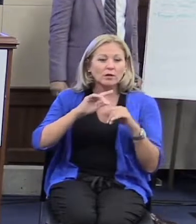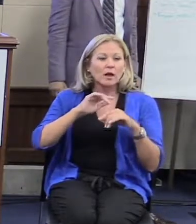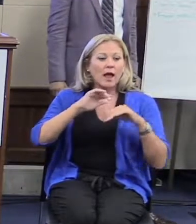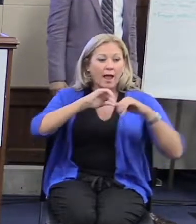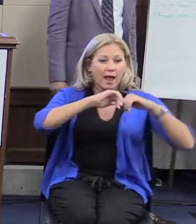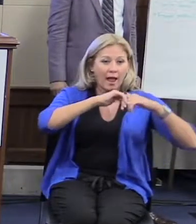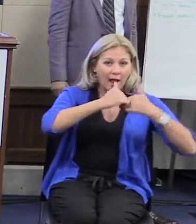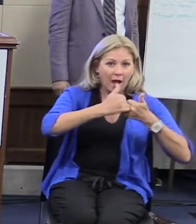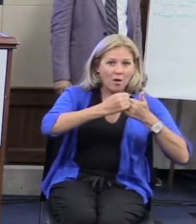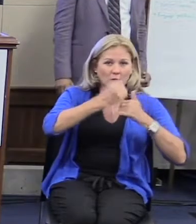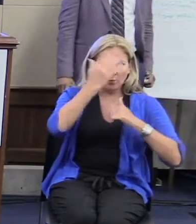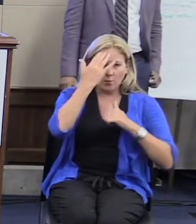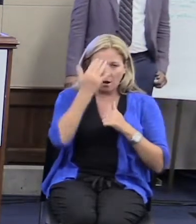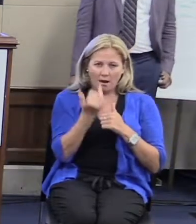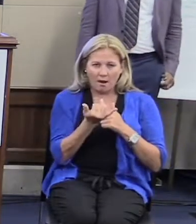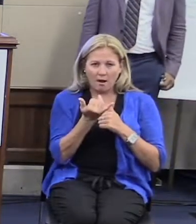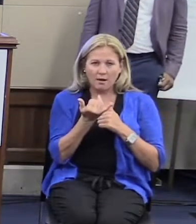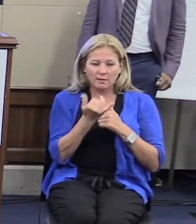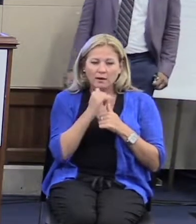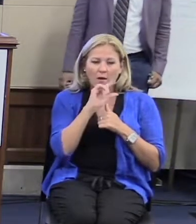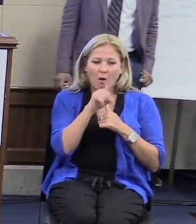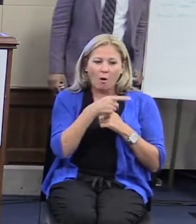disabilities.